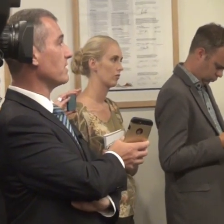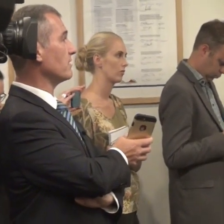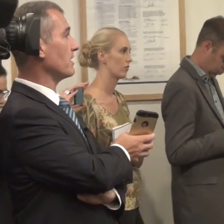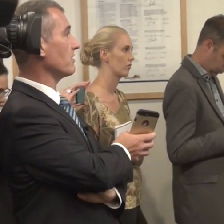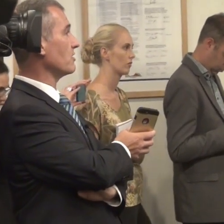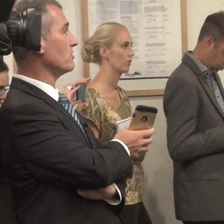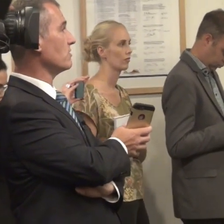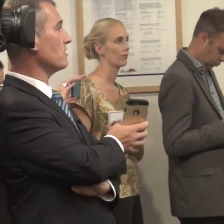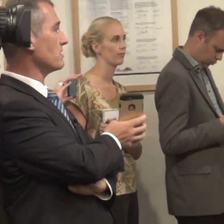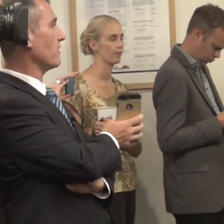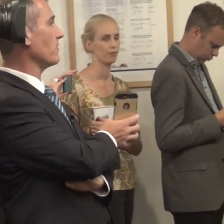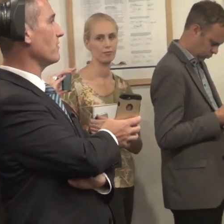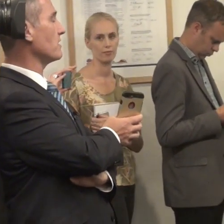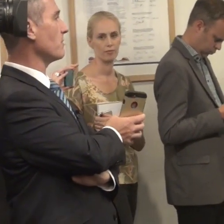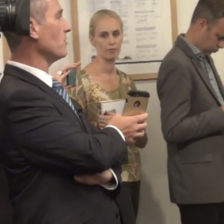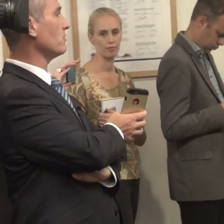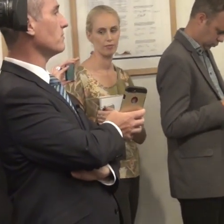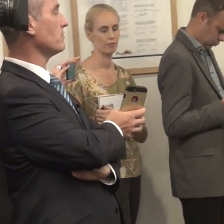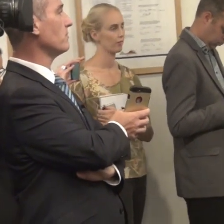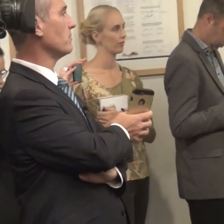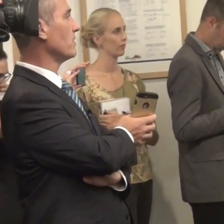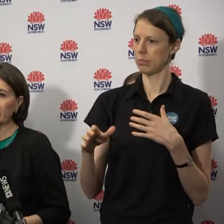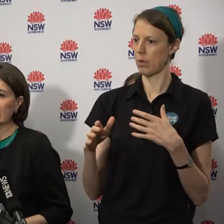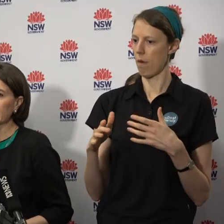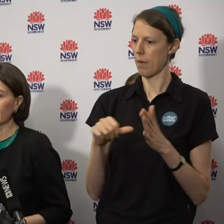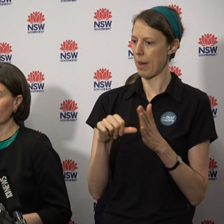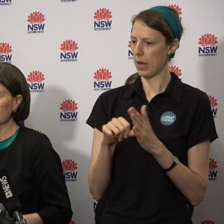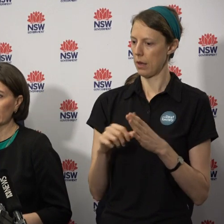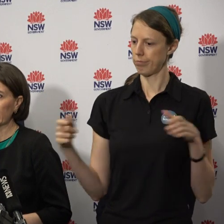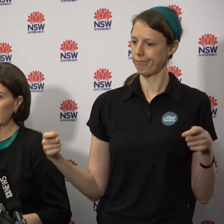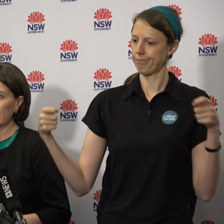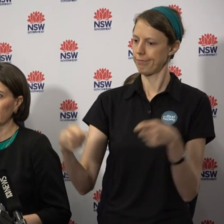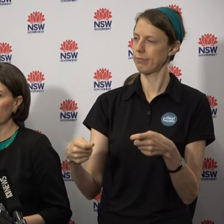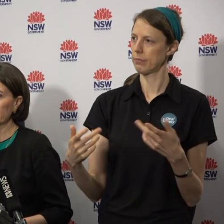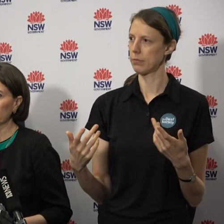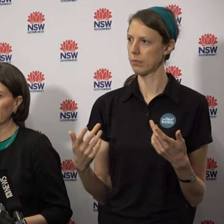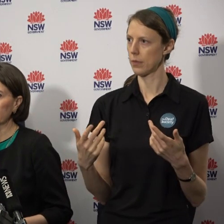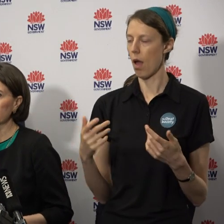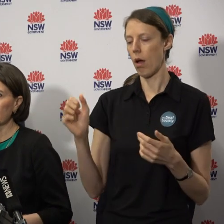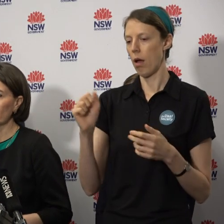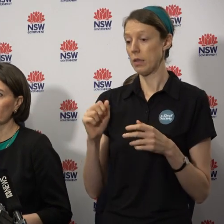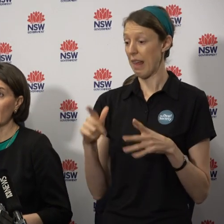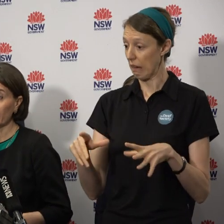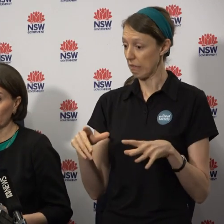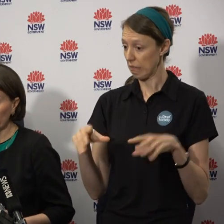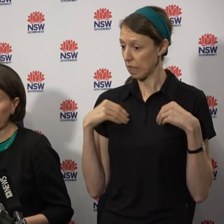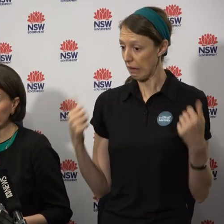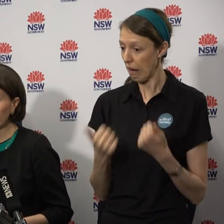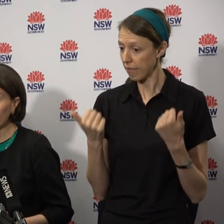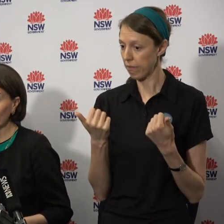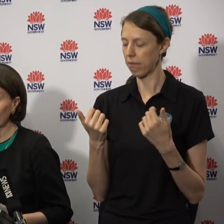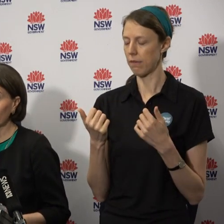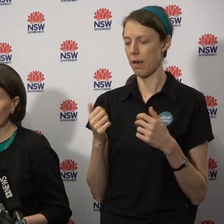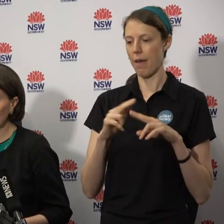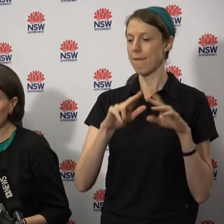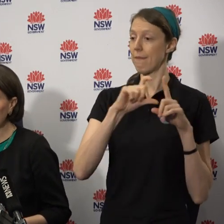kit than you do. Is a 50-50 acceptable? Oh look, the federal and state governments are working together closely on this. My preoccupation